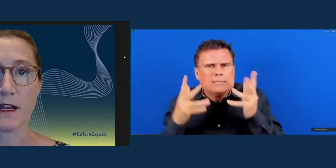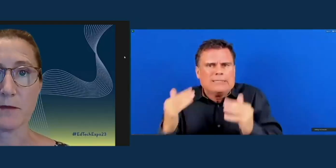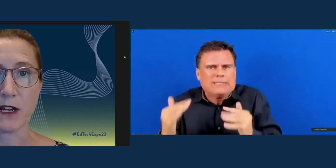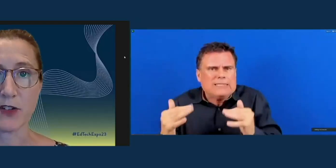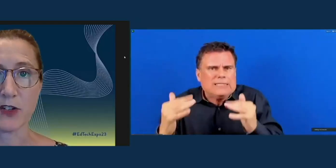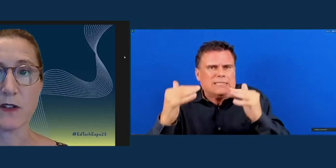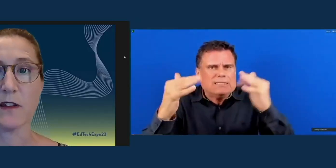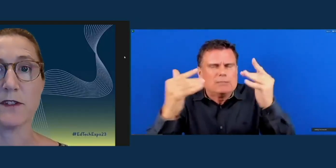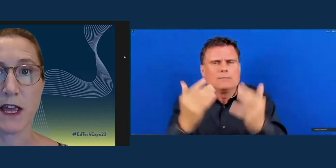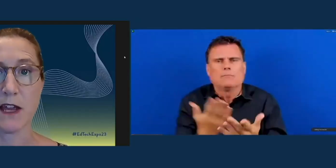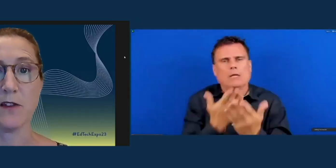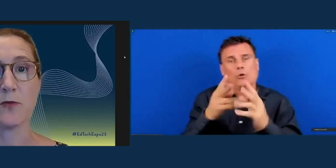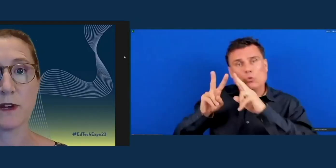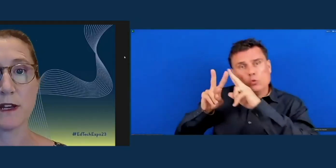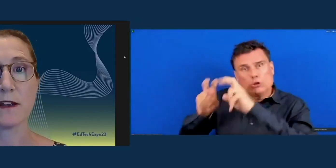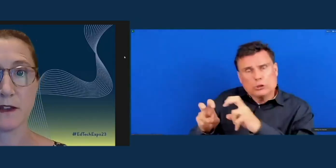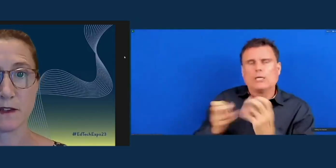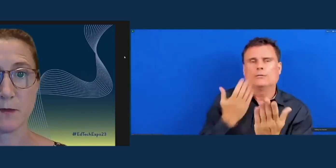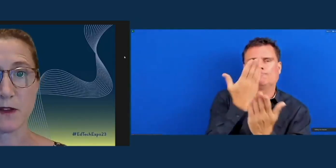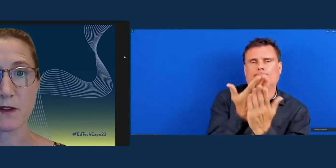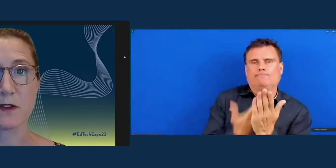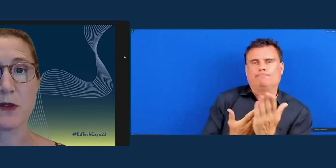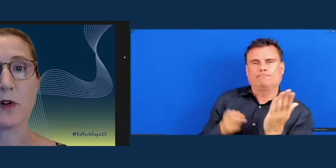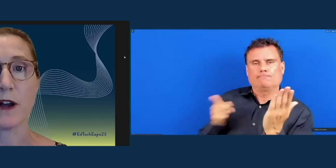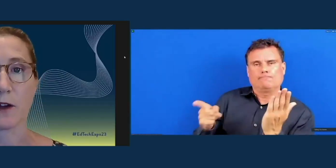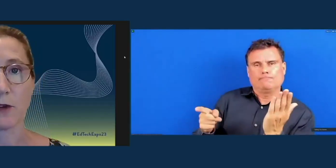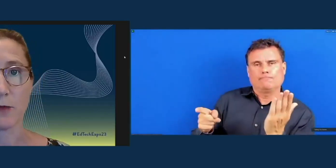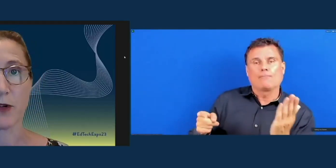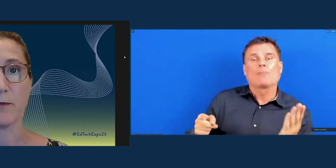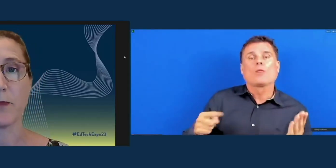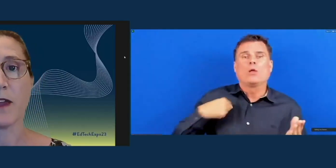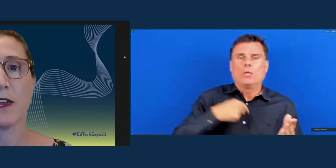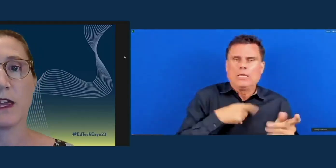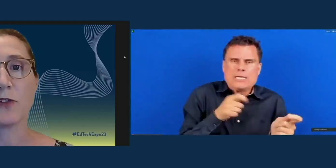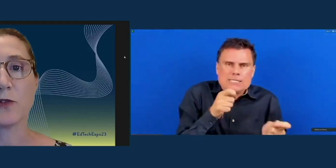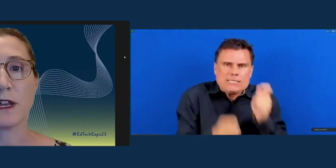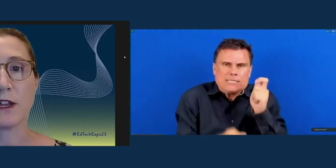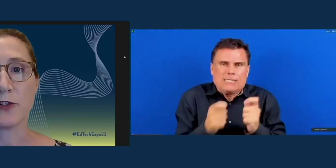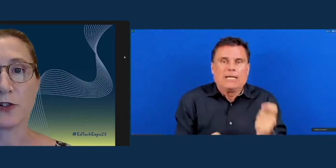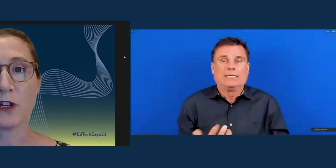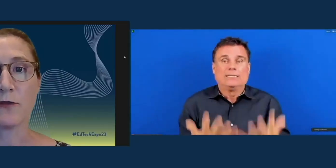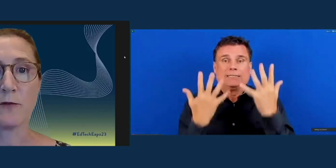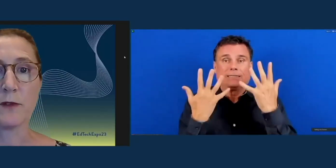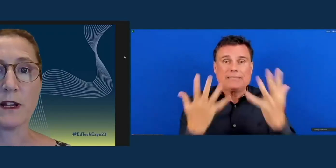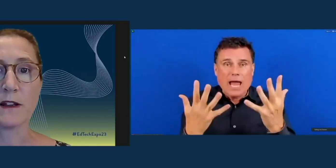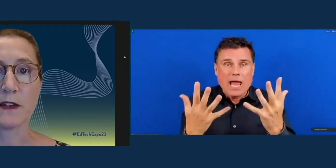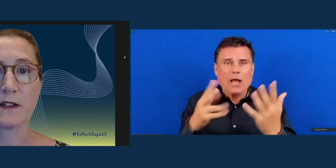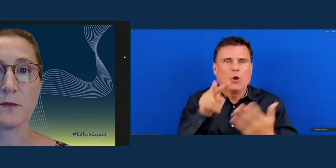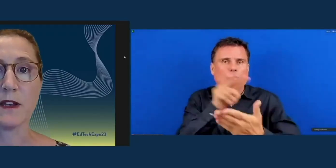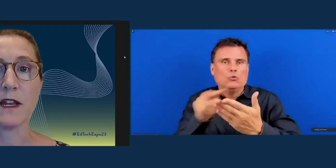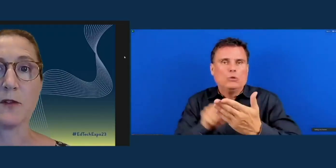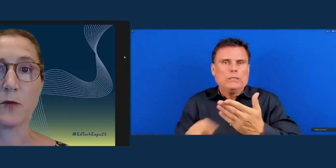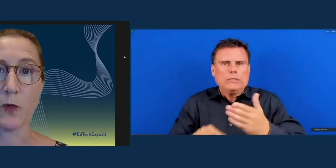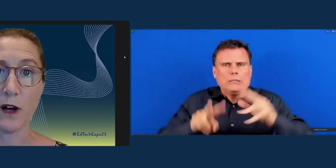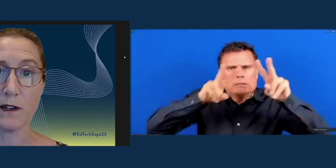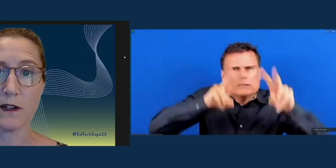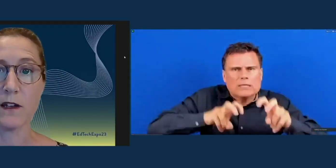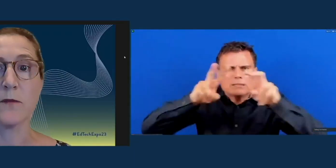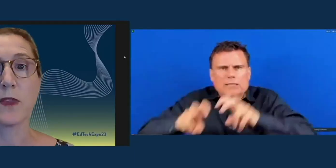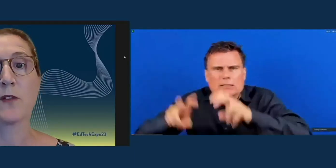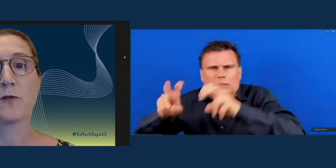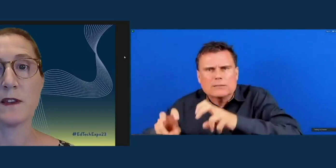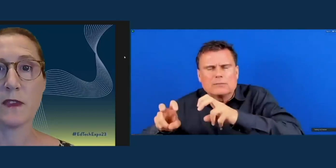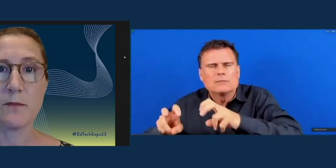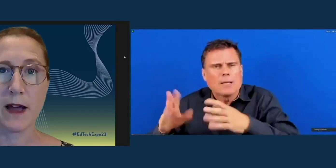funded adaptations of 10 reading assessments to be more equitable, including an early grade reading assessment in